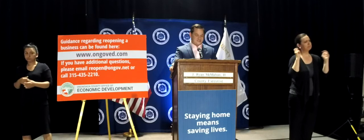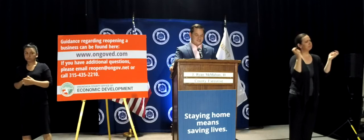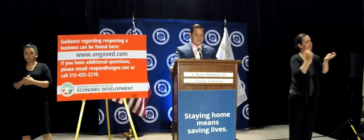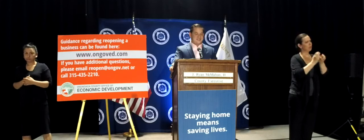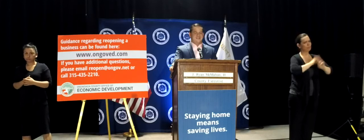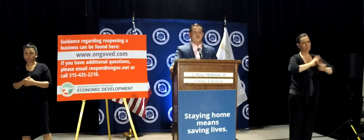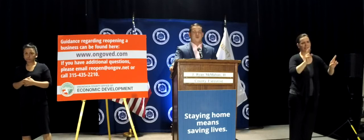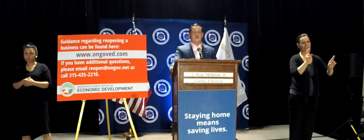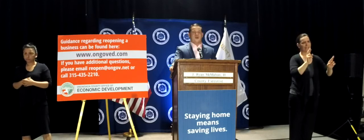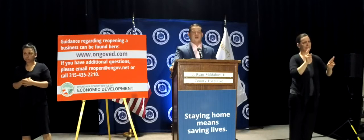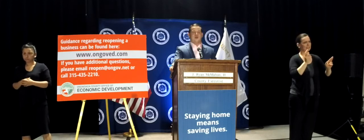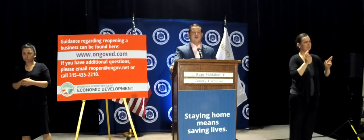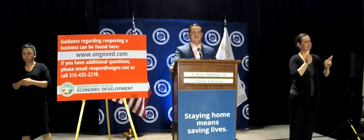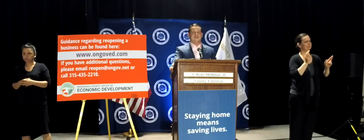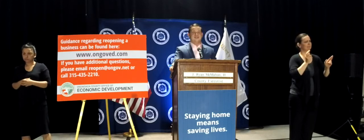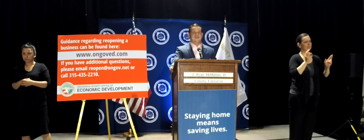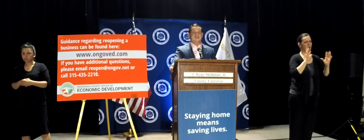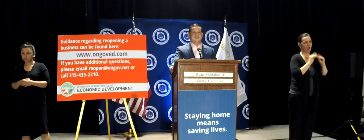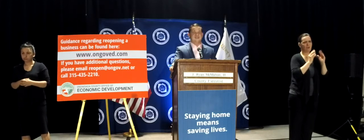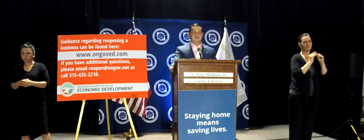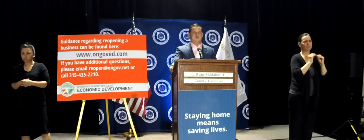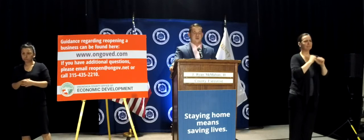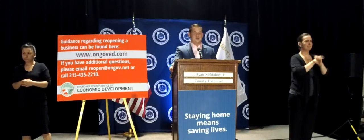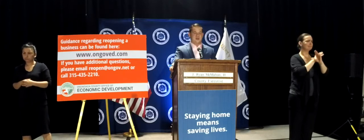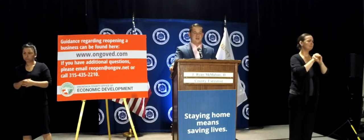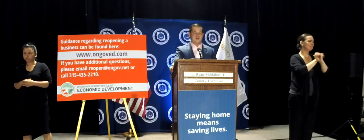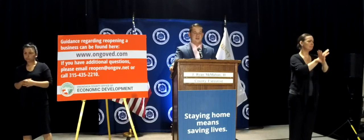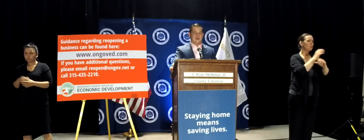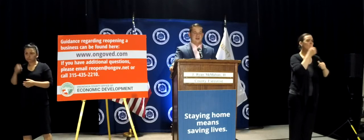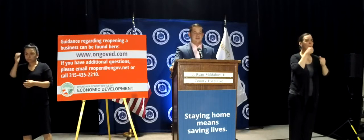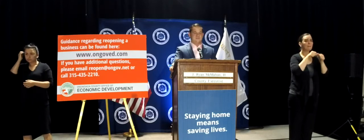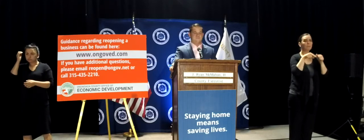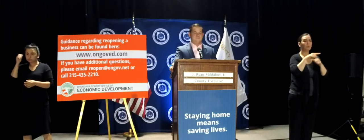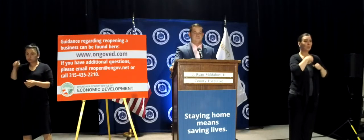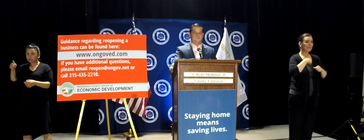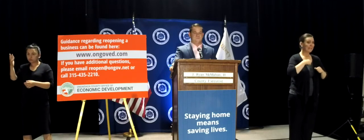remember, we're all learning this. This is frustrating